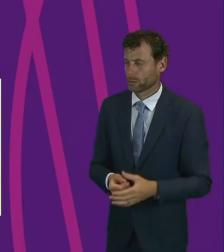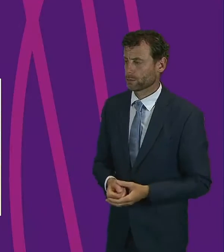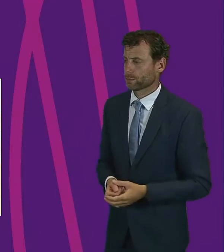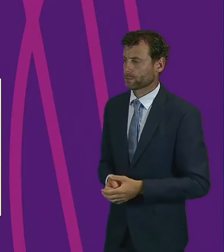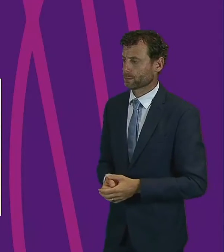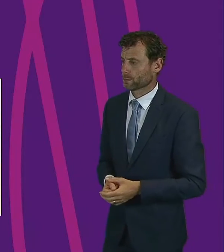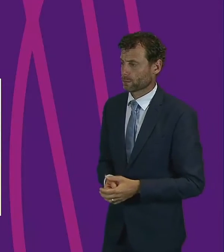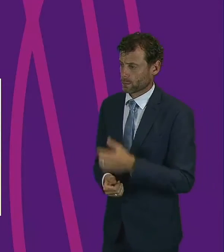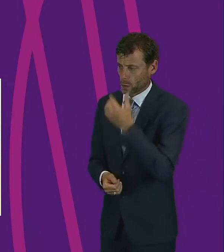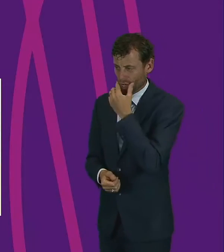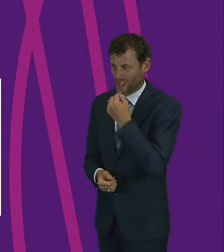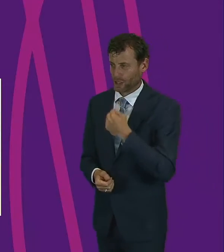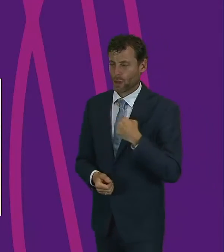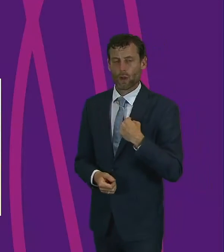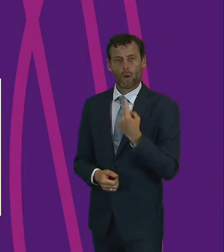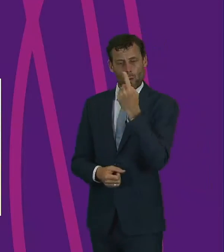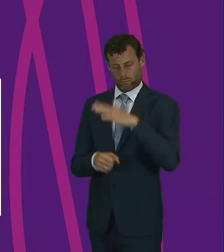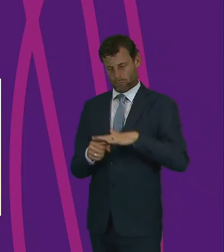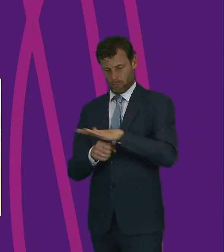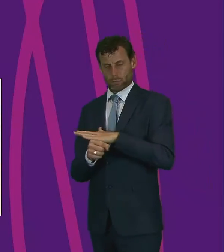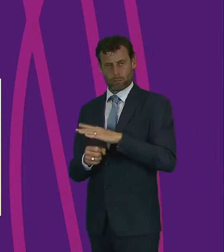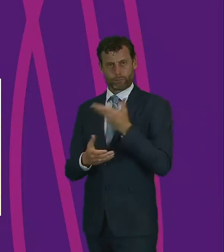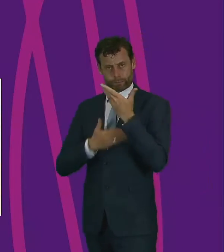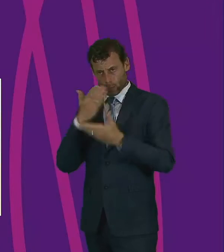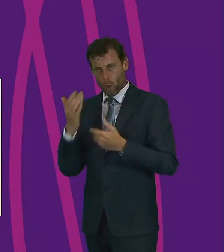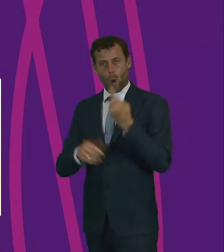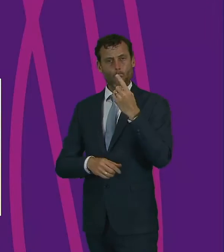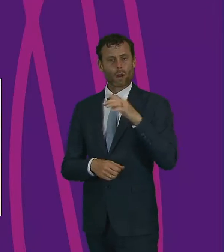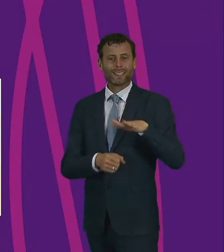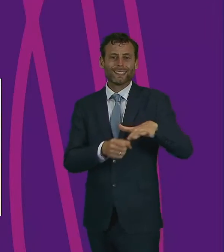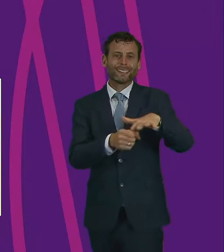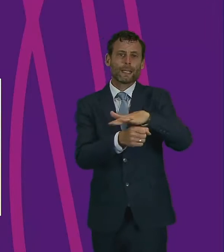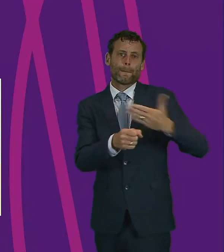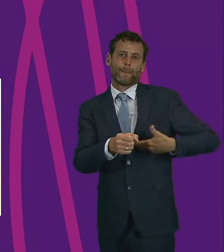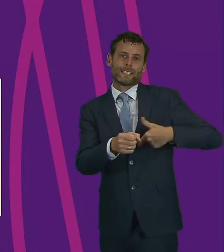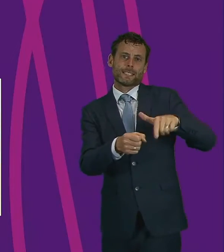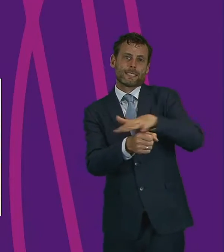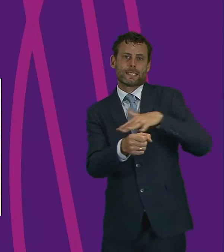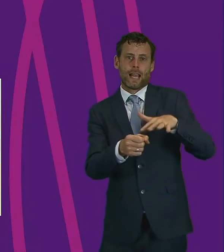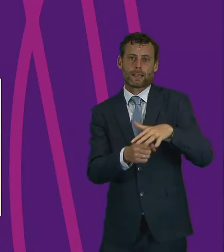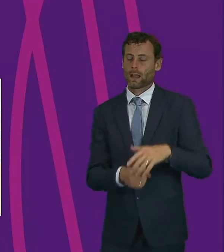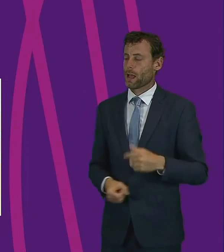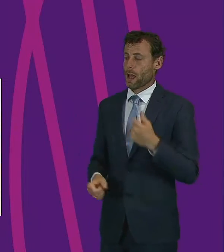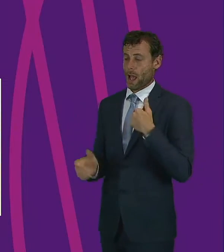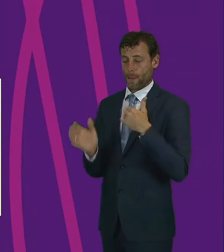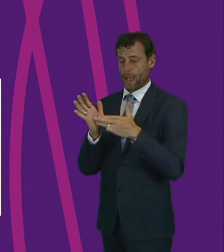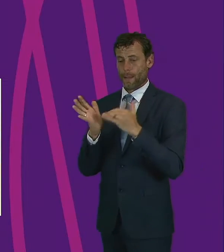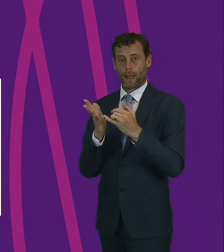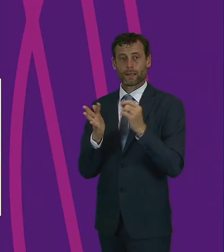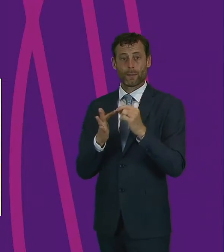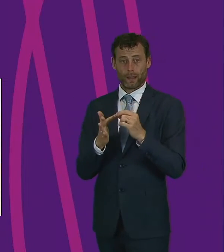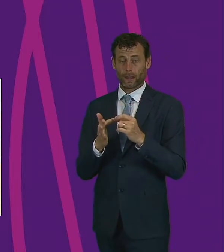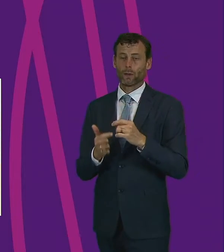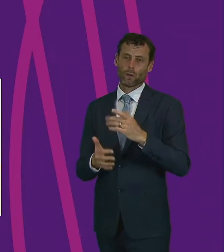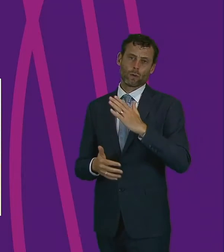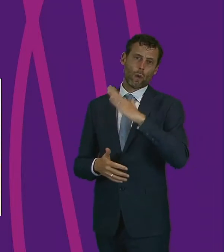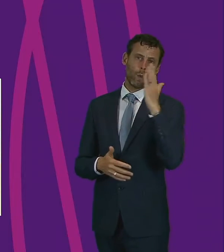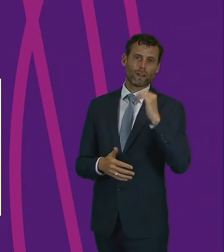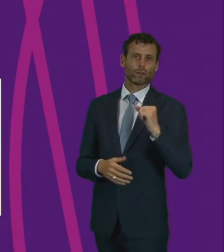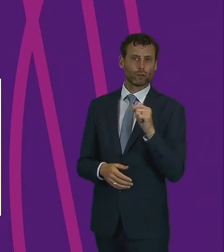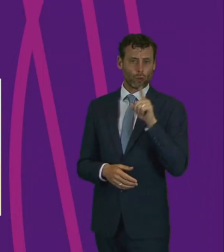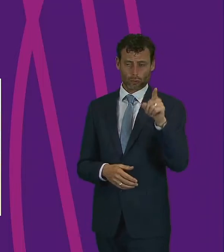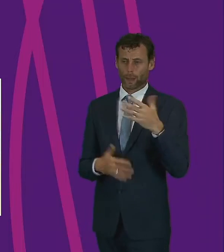constituency related and one sectoral. I am, as many people, many MSPs in the west of Scotland will have been contacted